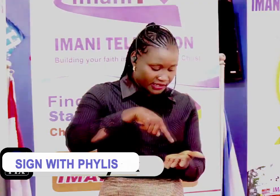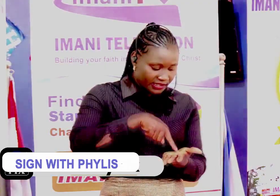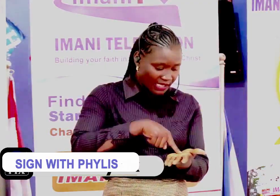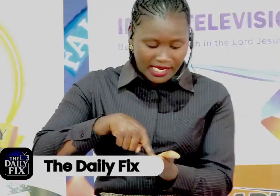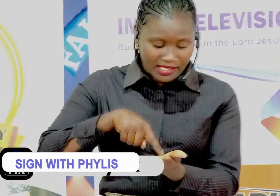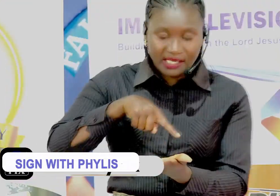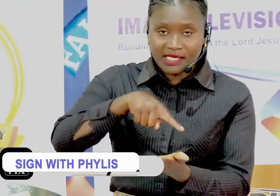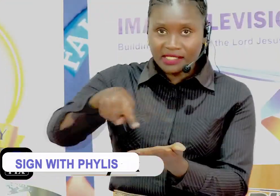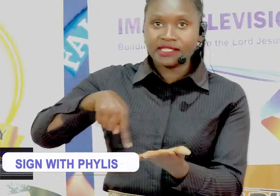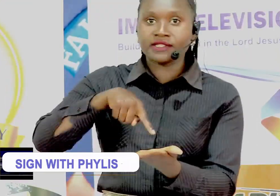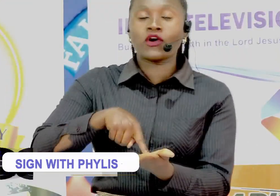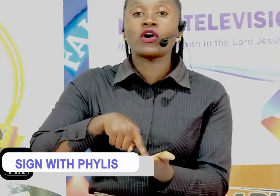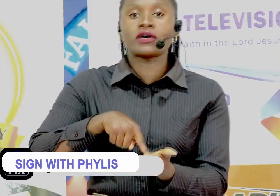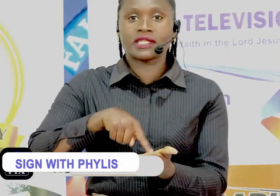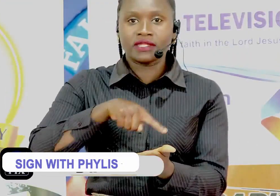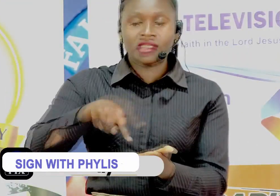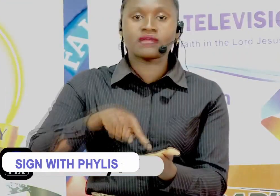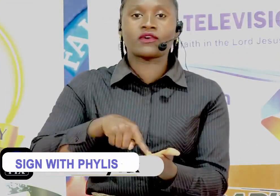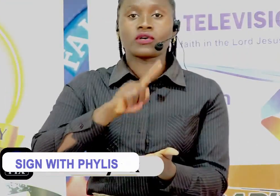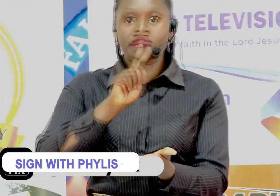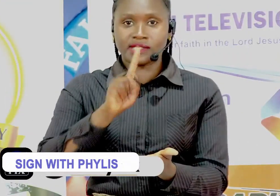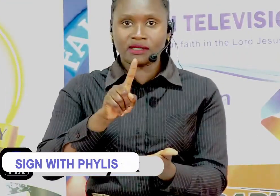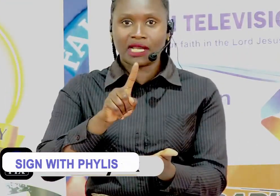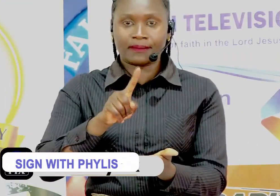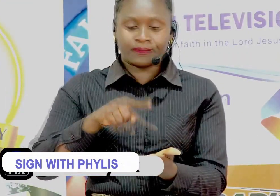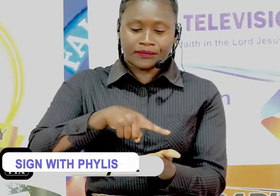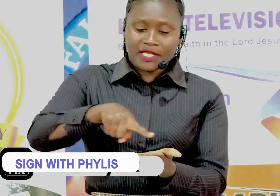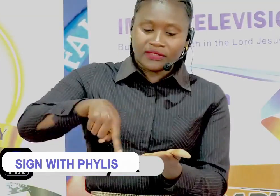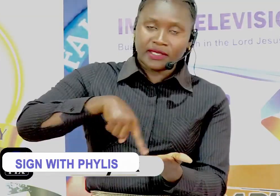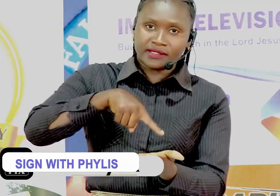And this is for singular. This.